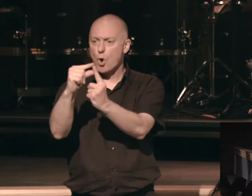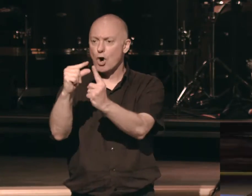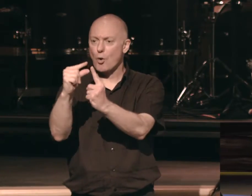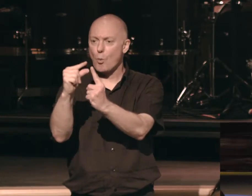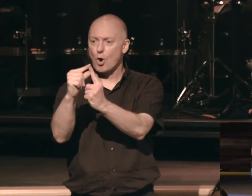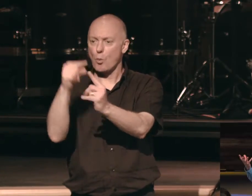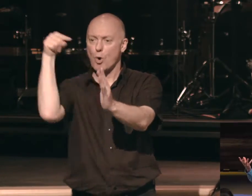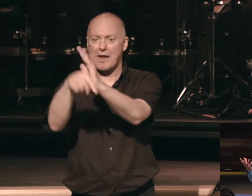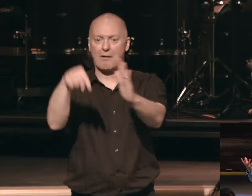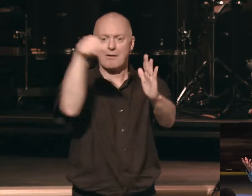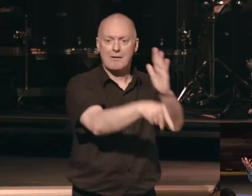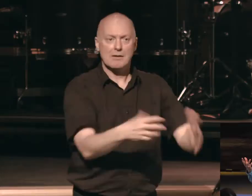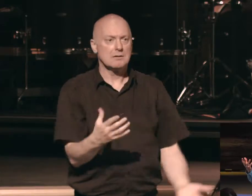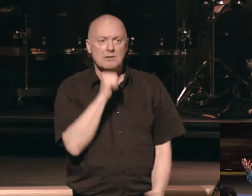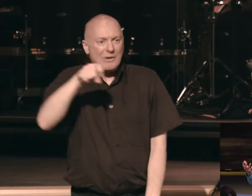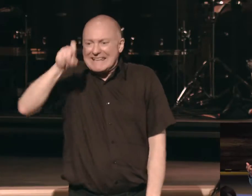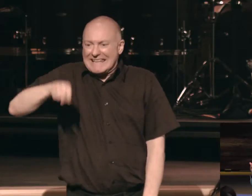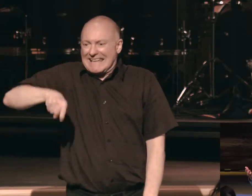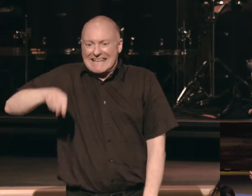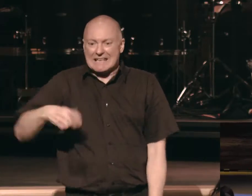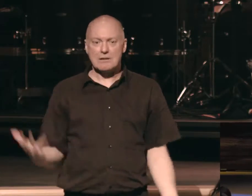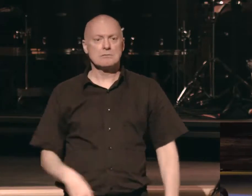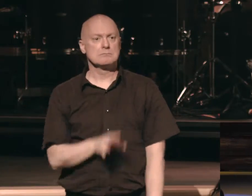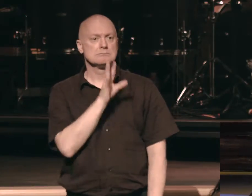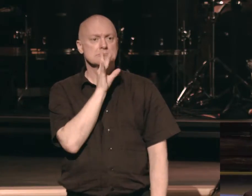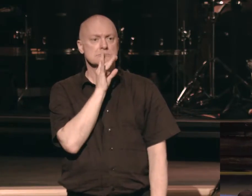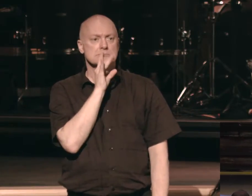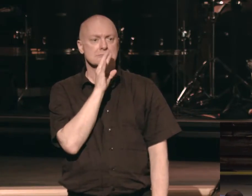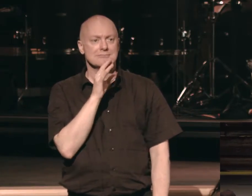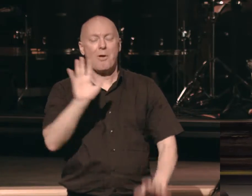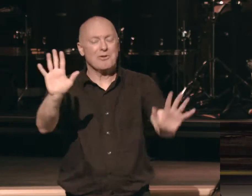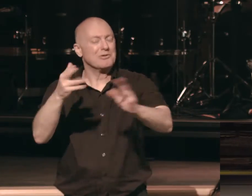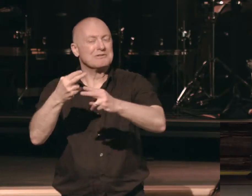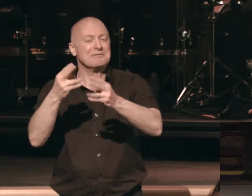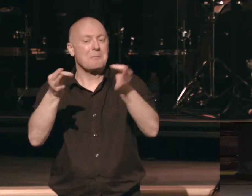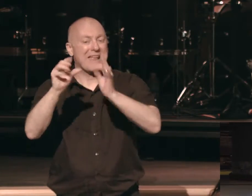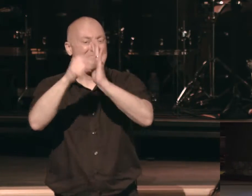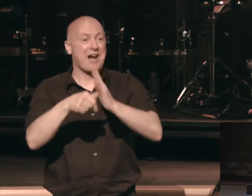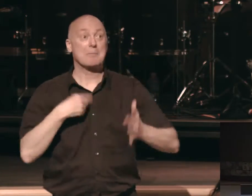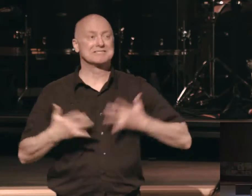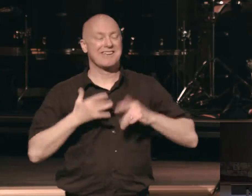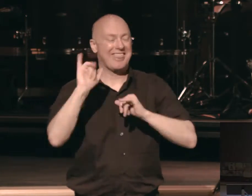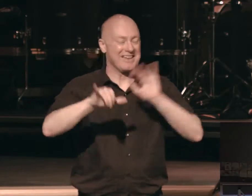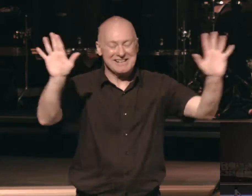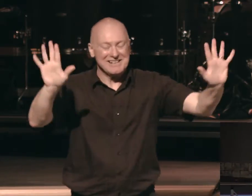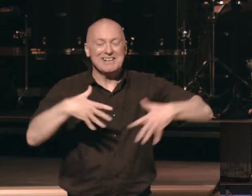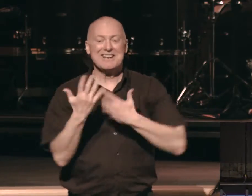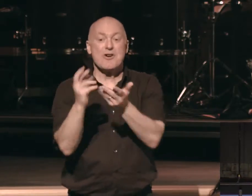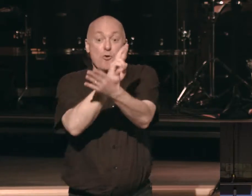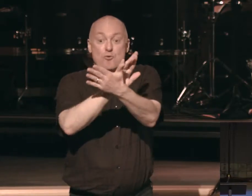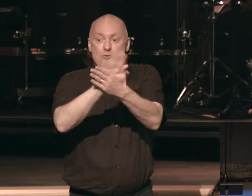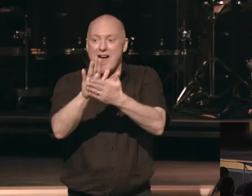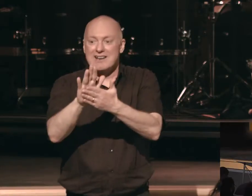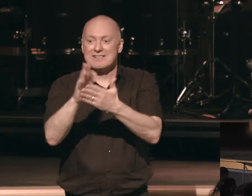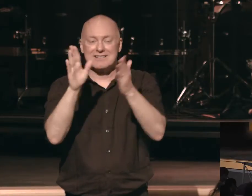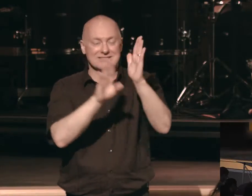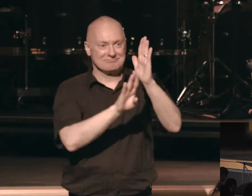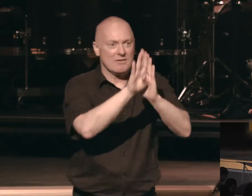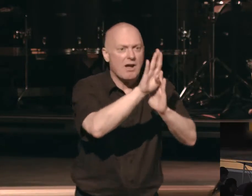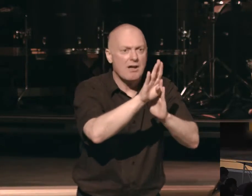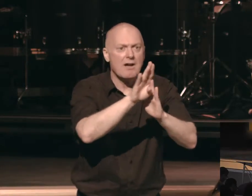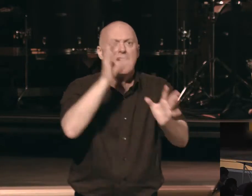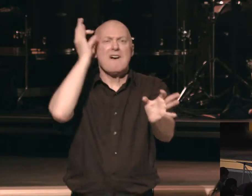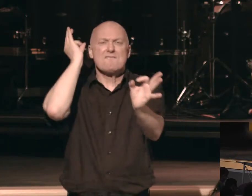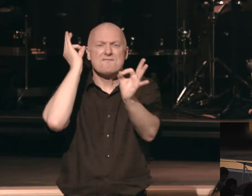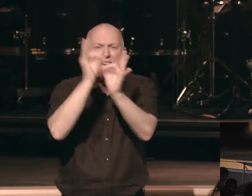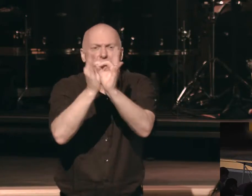Messiah? His words. He doesn't need anything else. He just speaks and it happens. We'll get to that in a few moments. I'm pretty excited about that. Righteousness shall